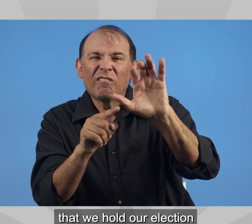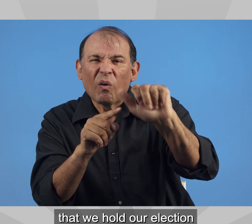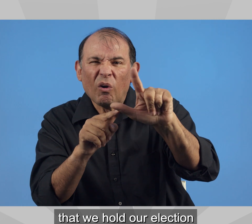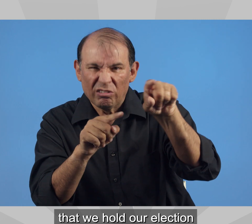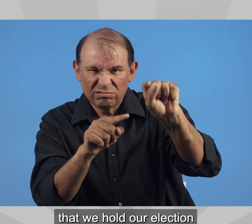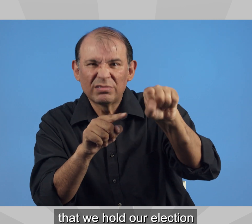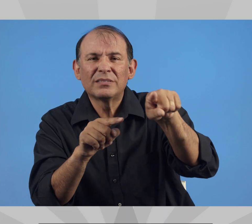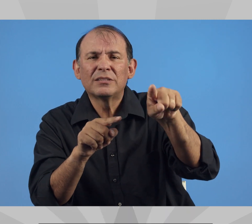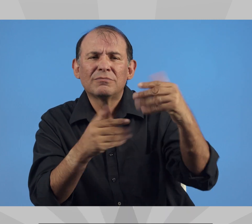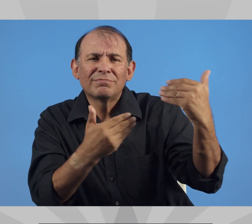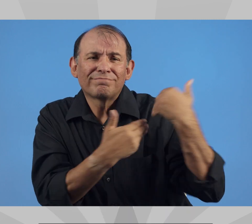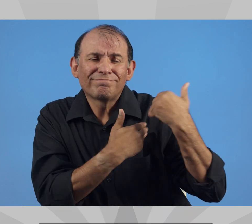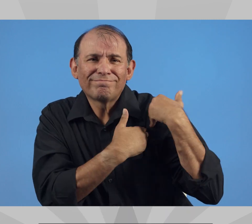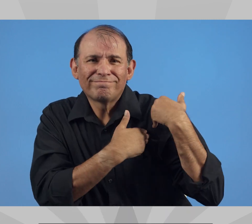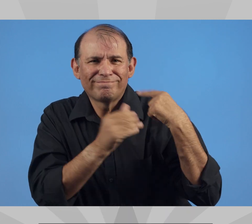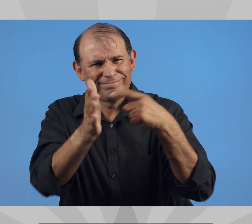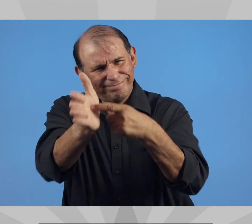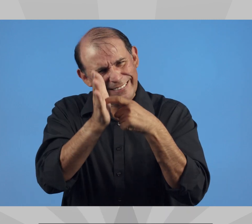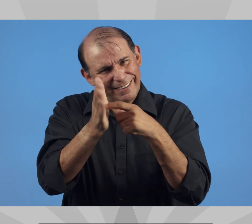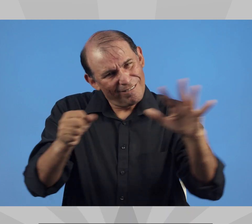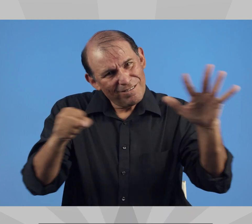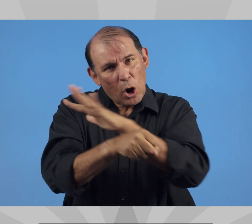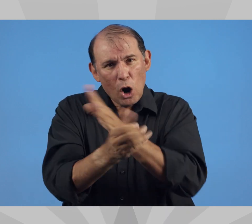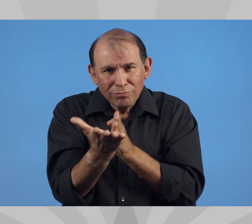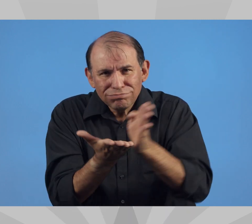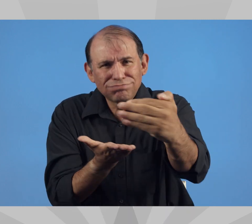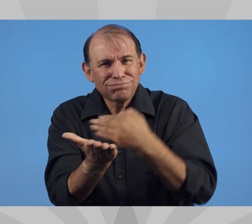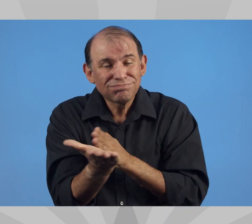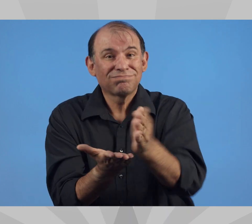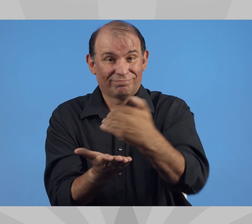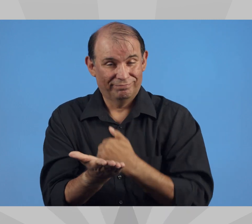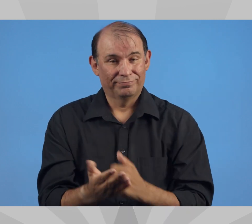officials accountable and demand full transparency.